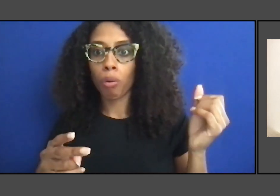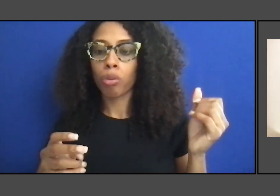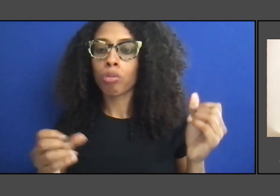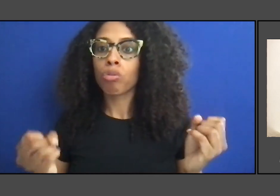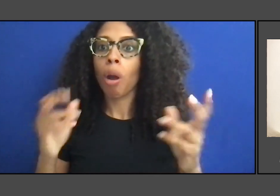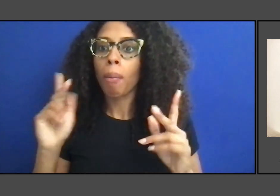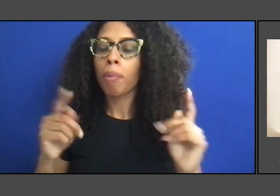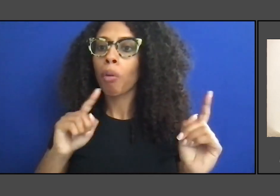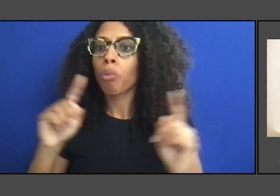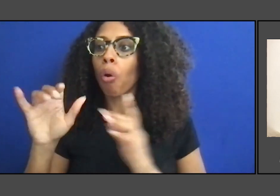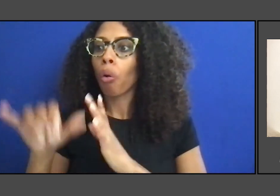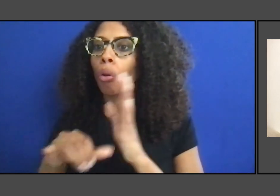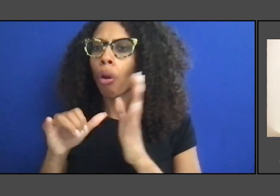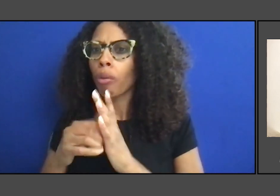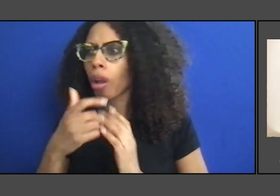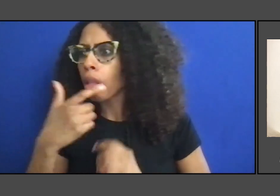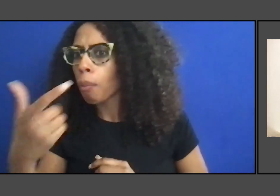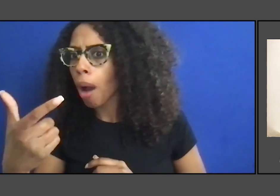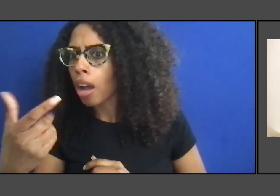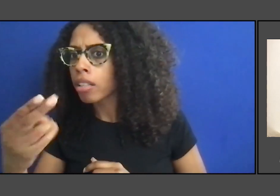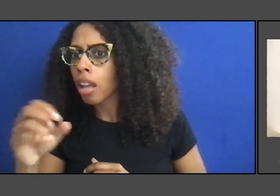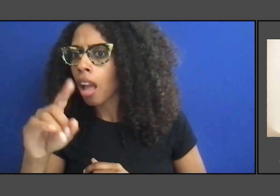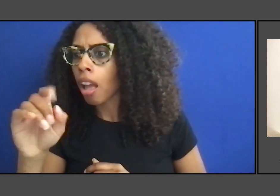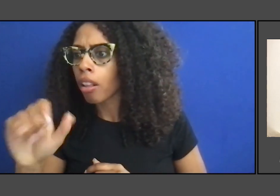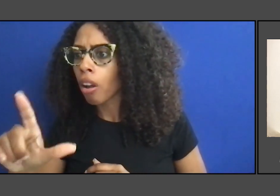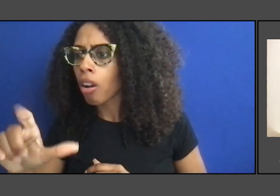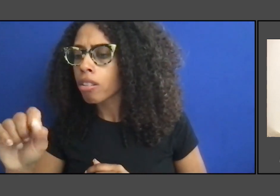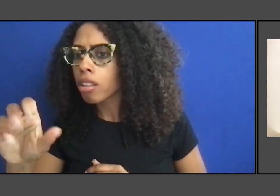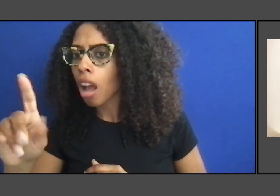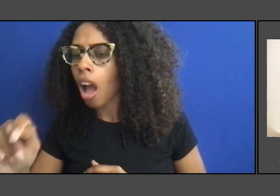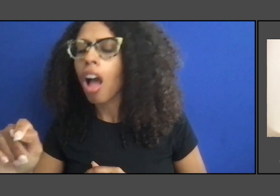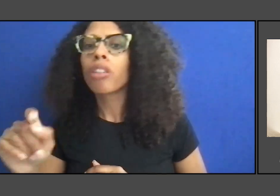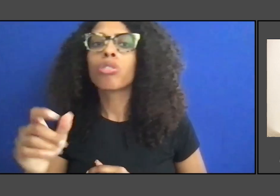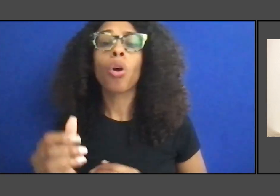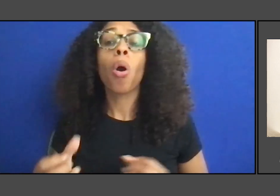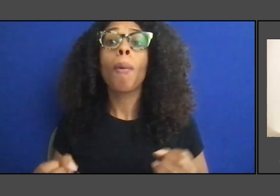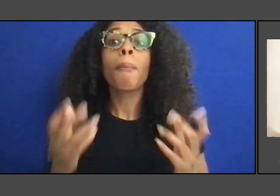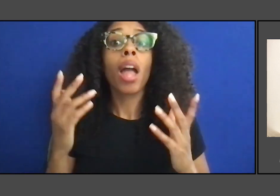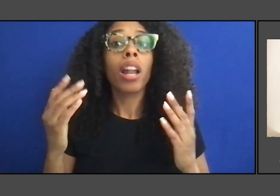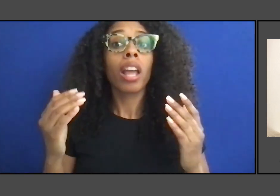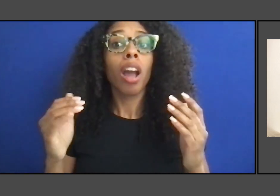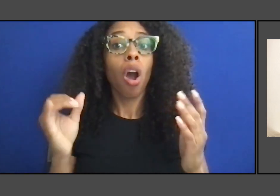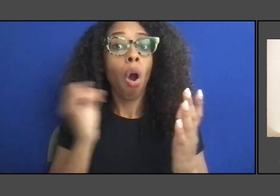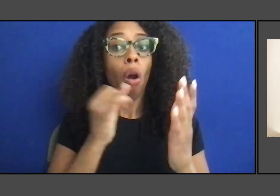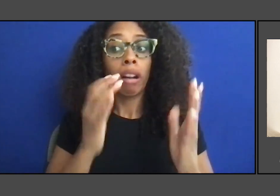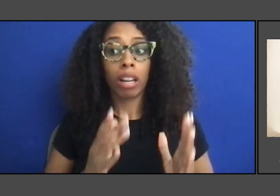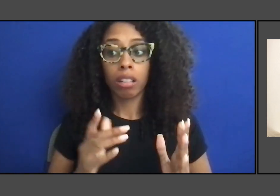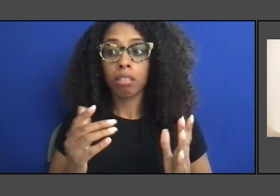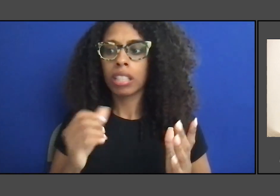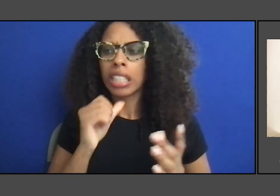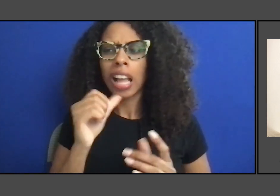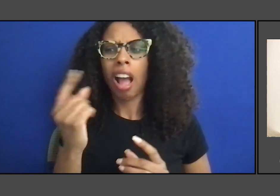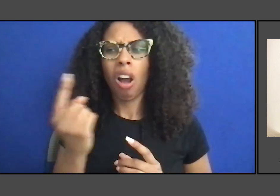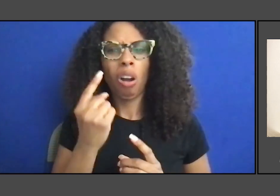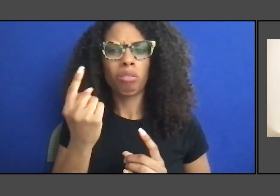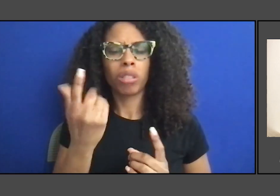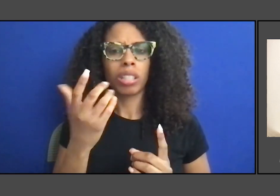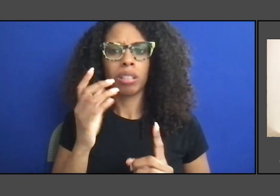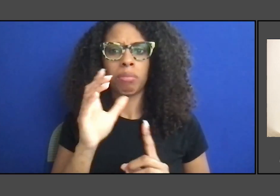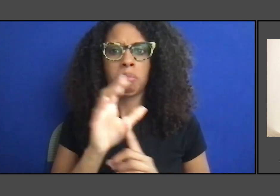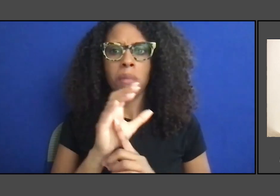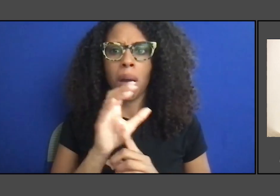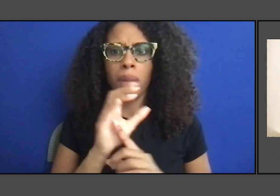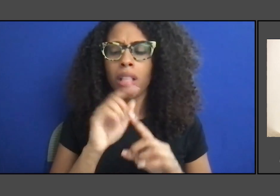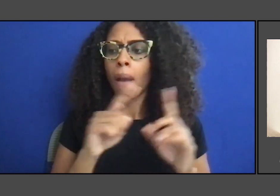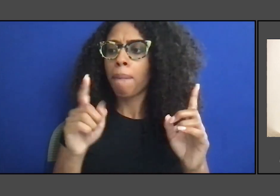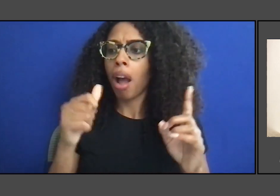or just popular artists, not even younger popular artists, who could introduce young audiences